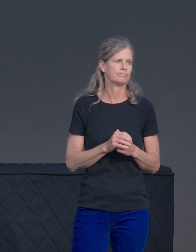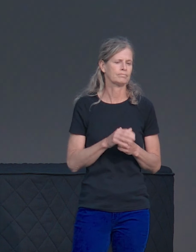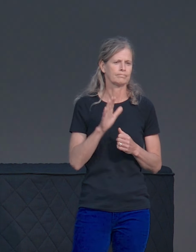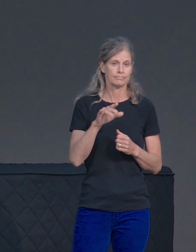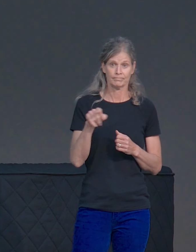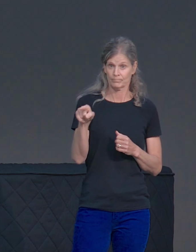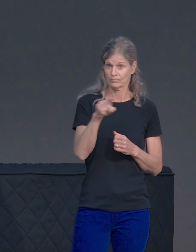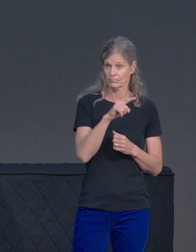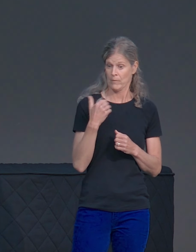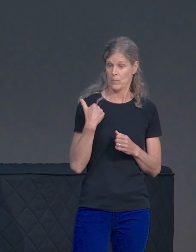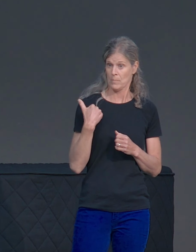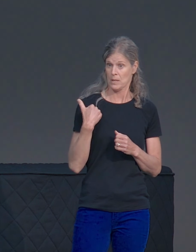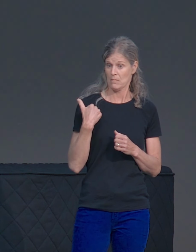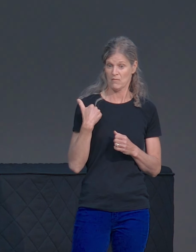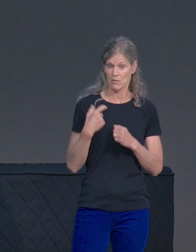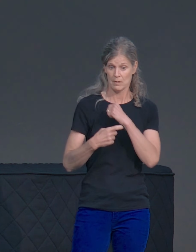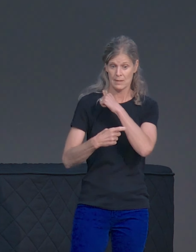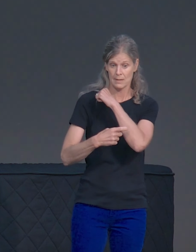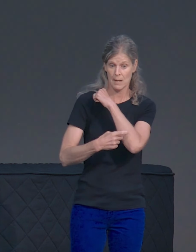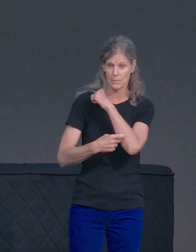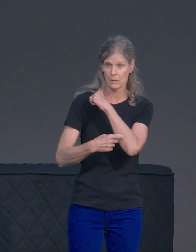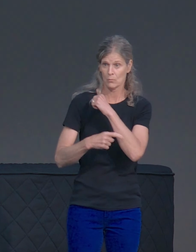Have you ever been tempted to sin?